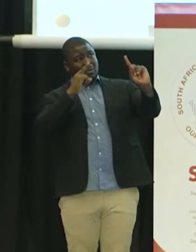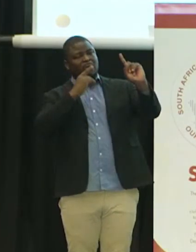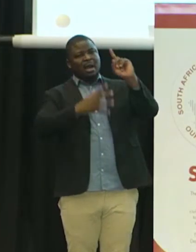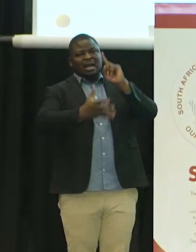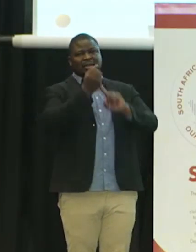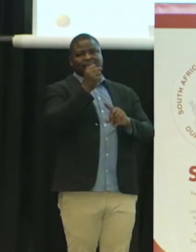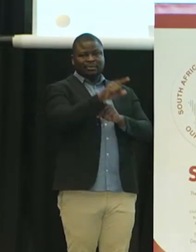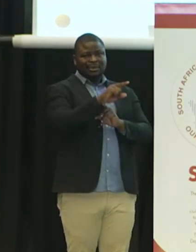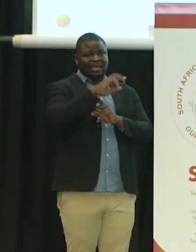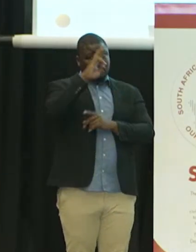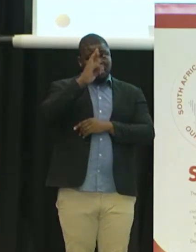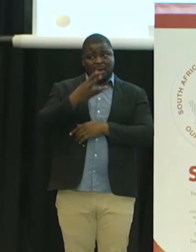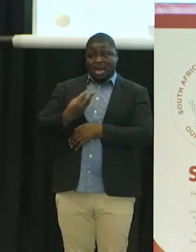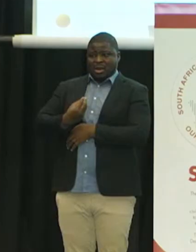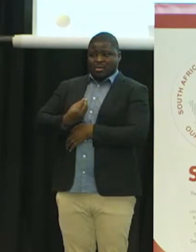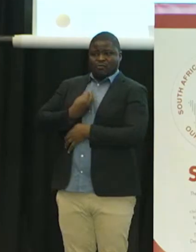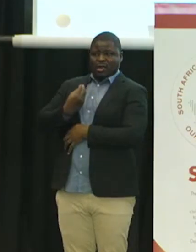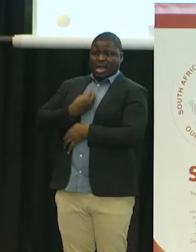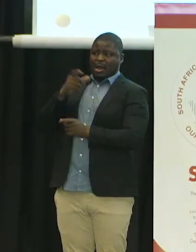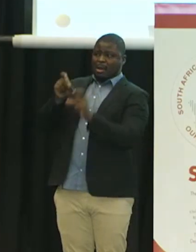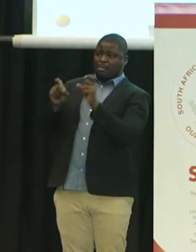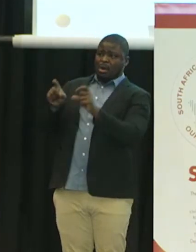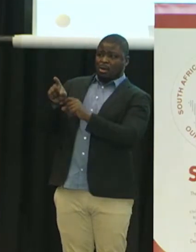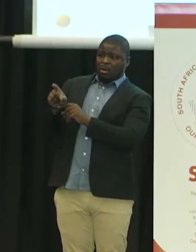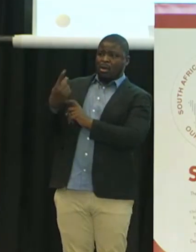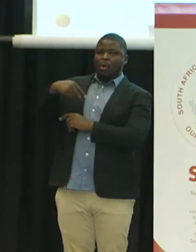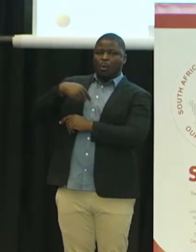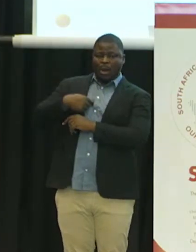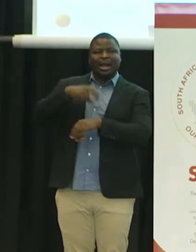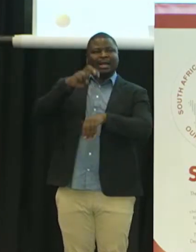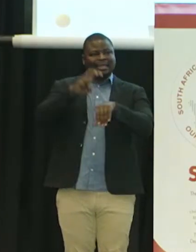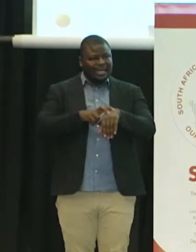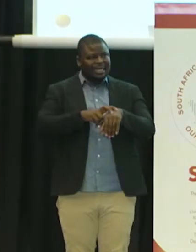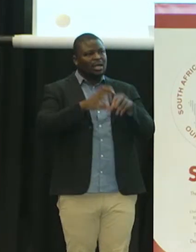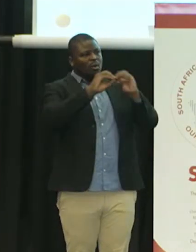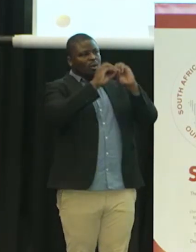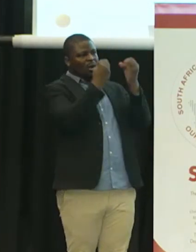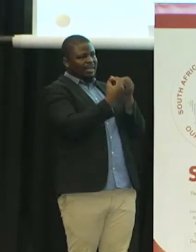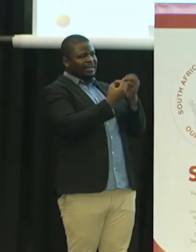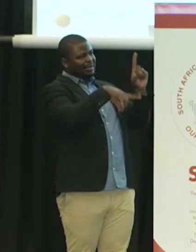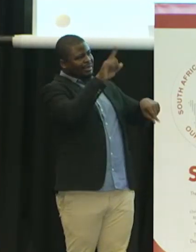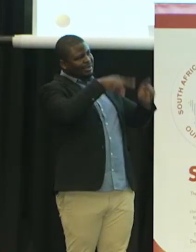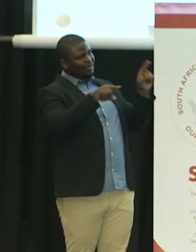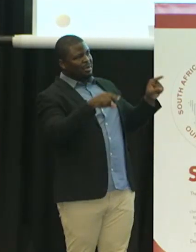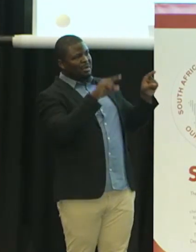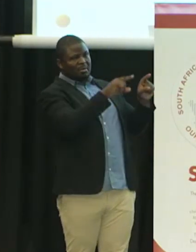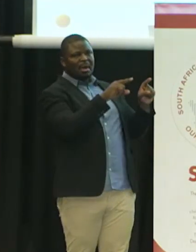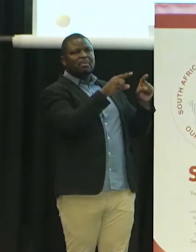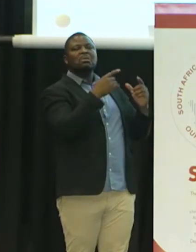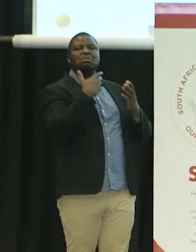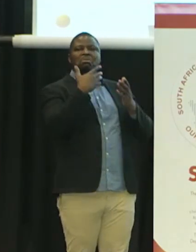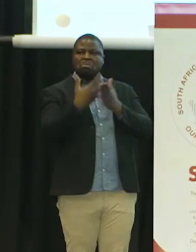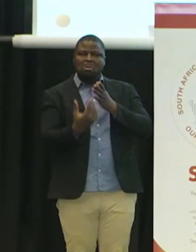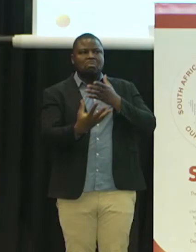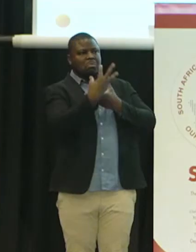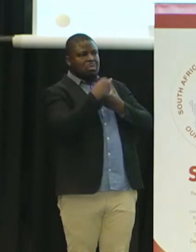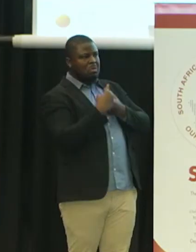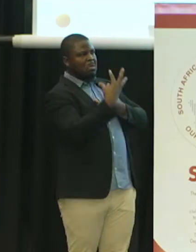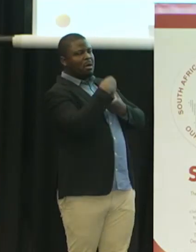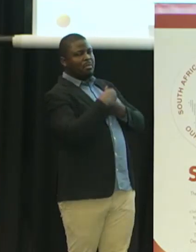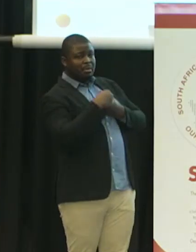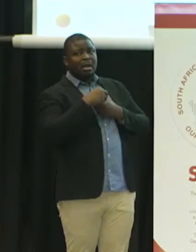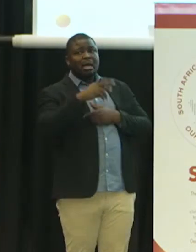key population, we need the multi-sectorial response. Health cannot manage on itself